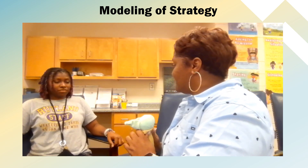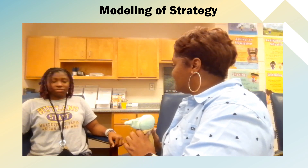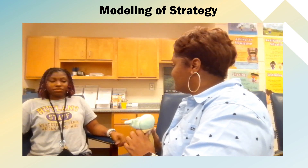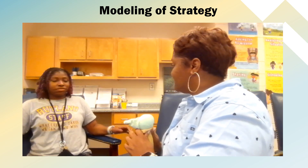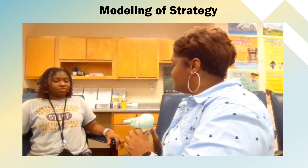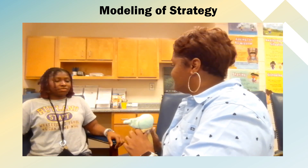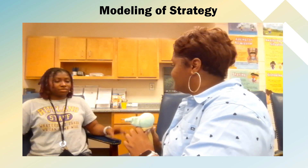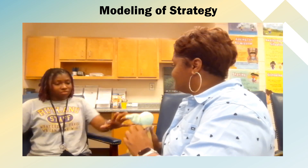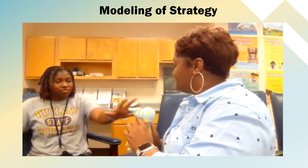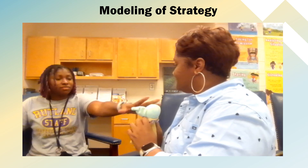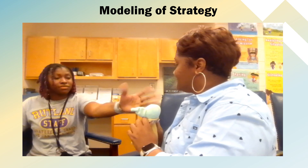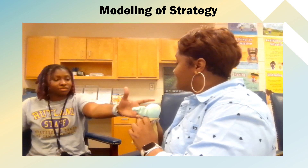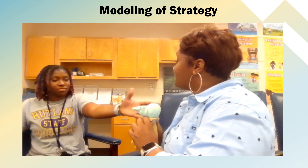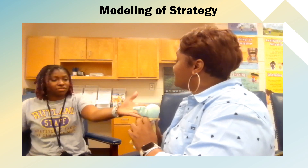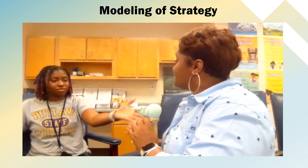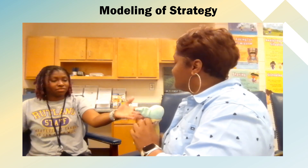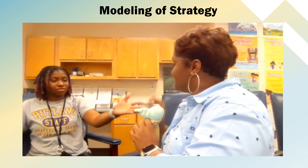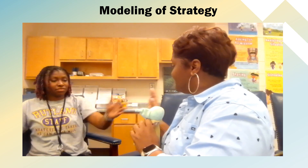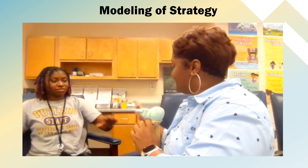Ready?